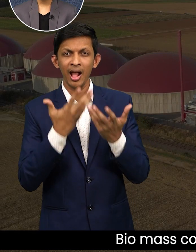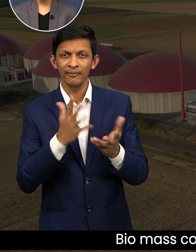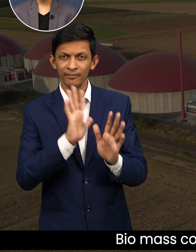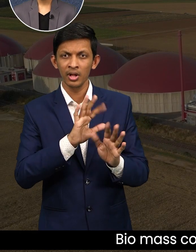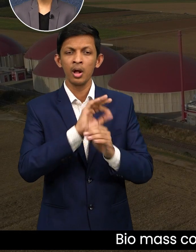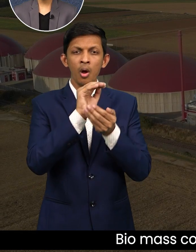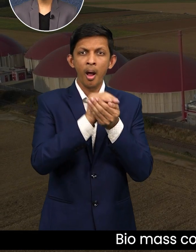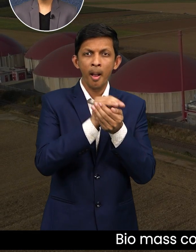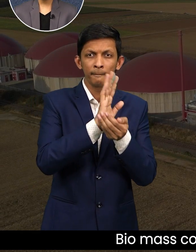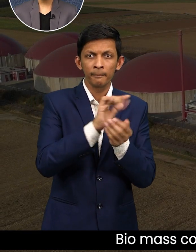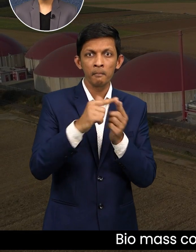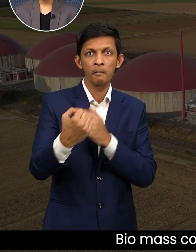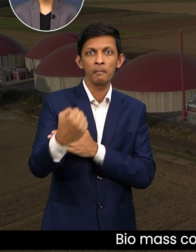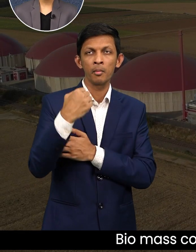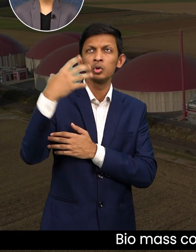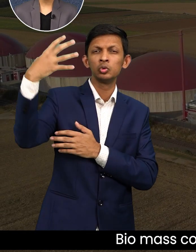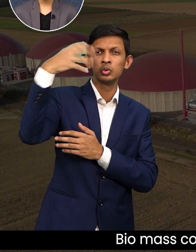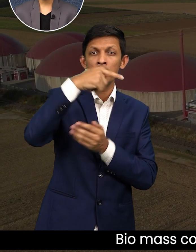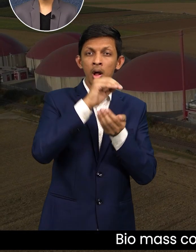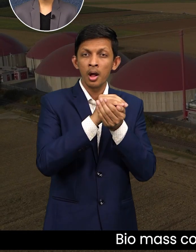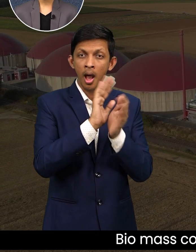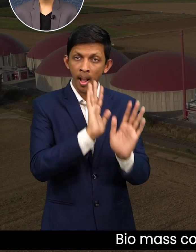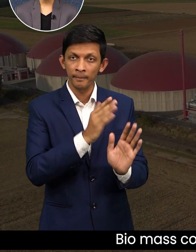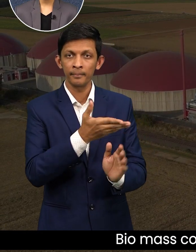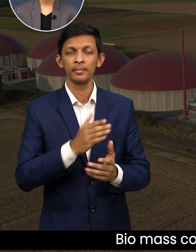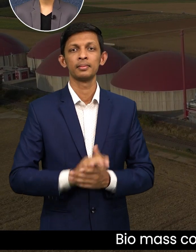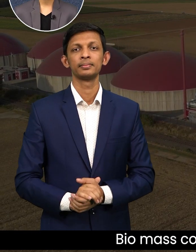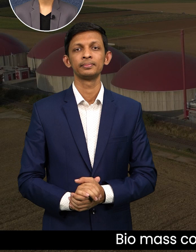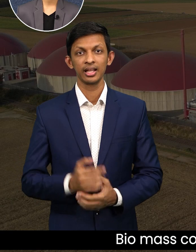Biomass contains stored energy from the sun.